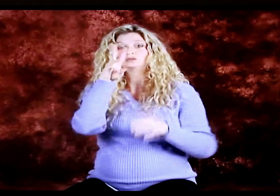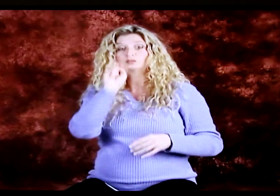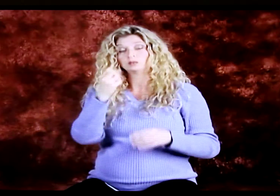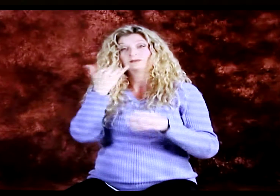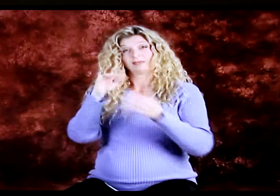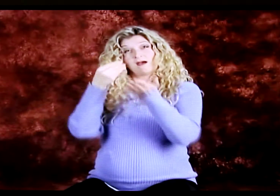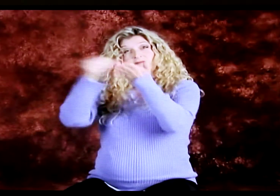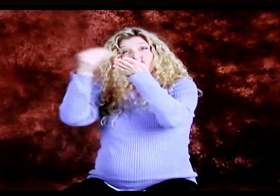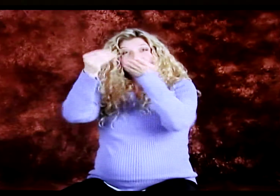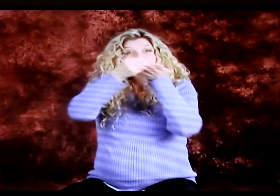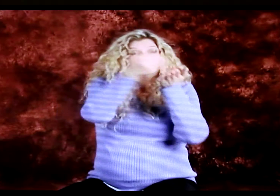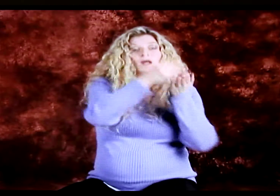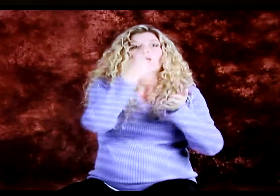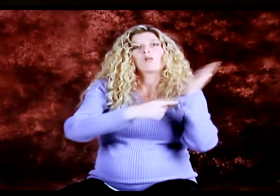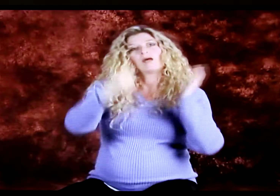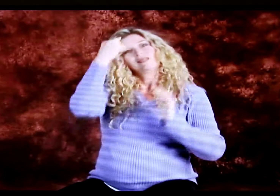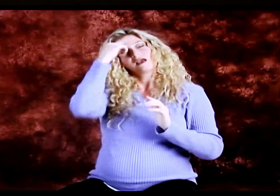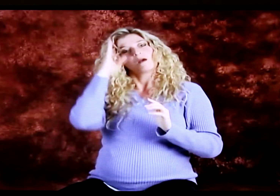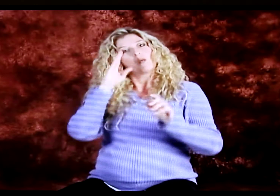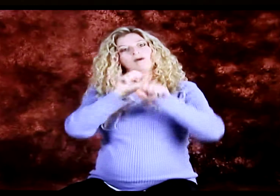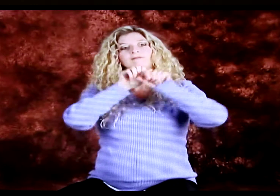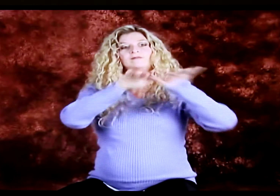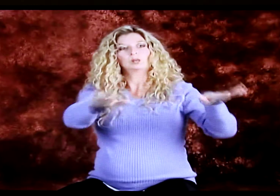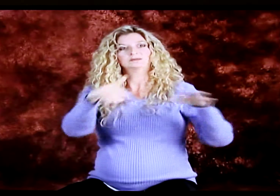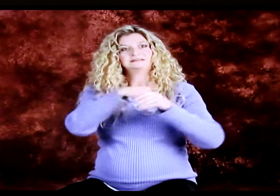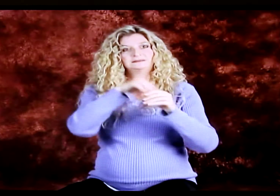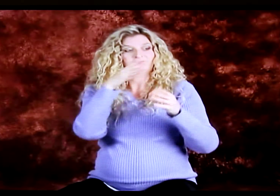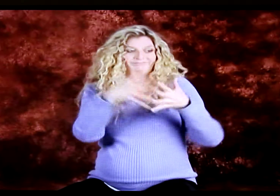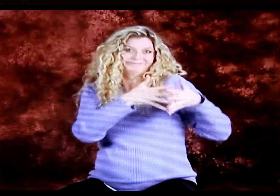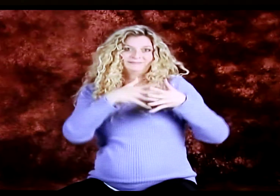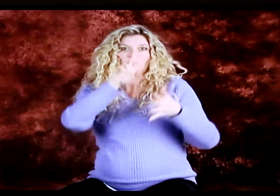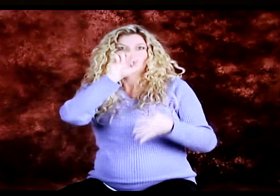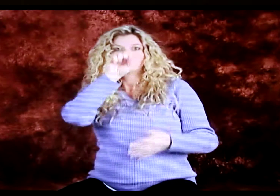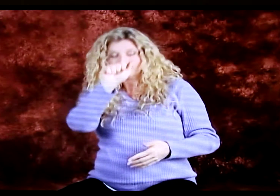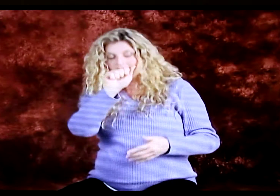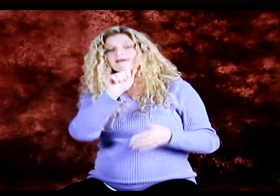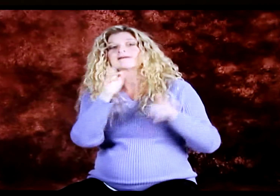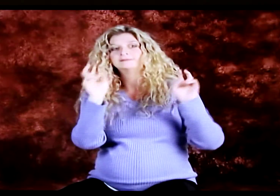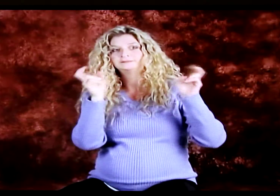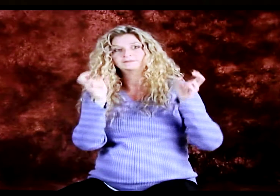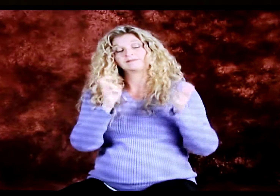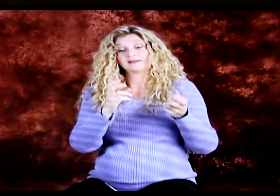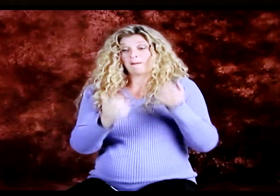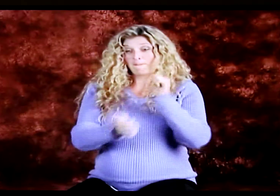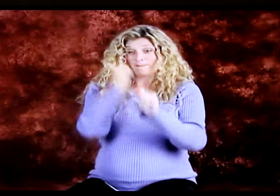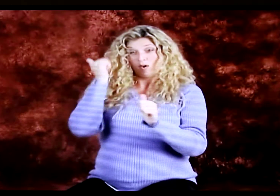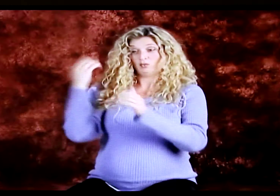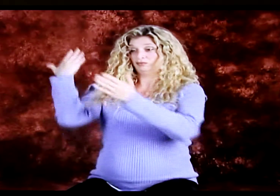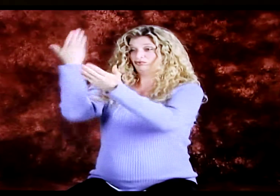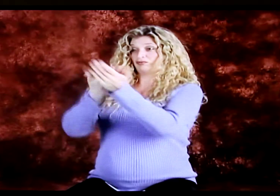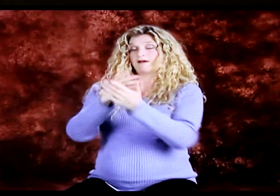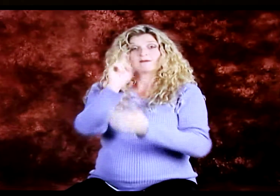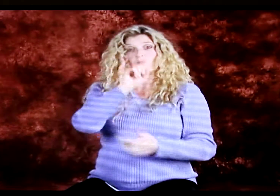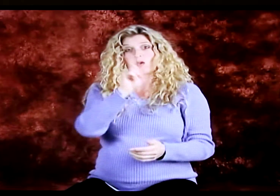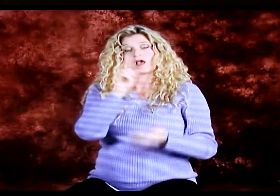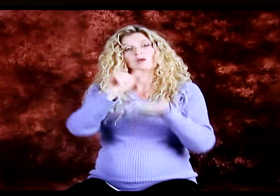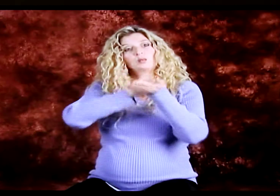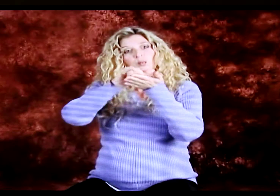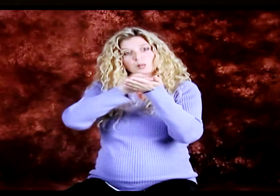they go to the actual fashion shows, buy up all these fashions, what they think will spread here in America and the USA.